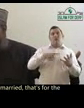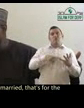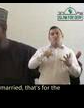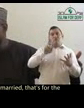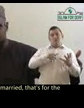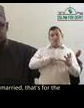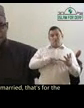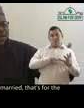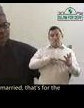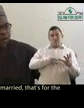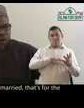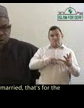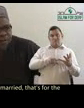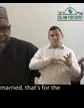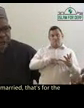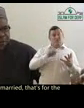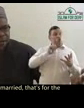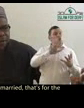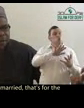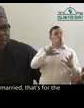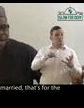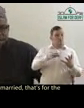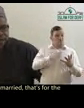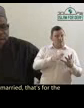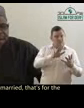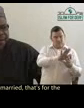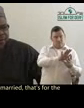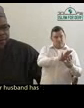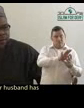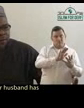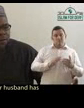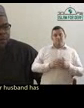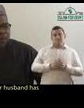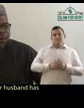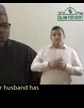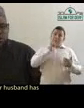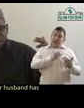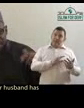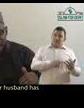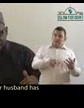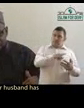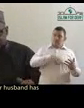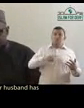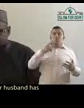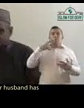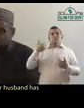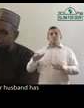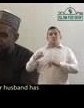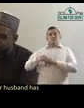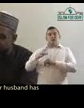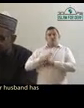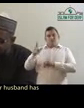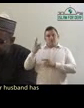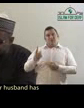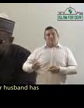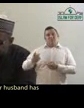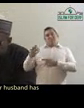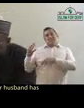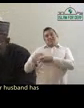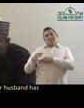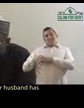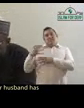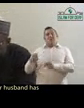father. That's for the girl who's not married. That's for the man. But once you get married, your husband